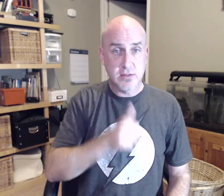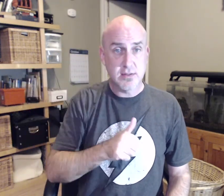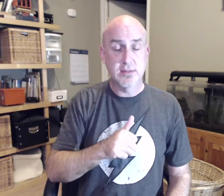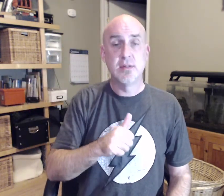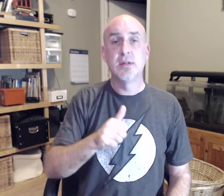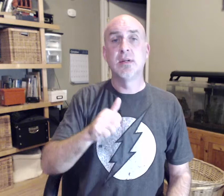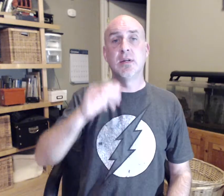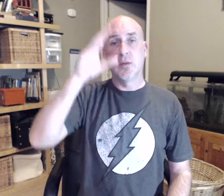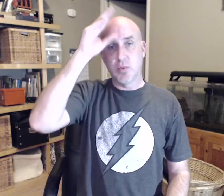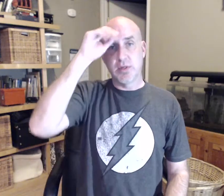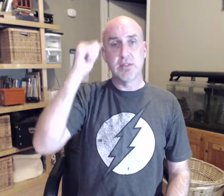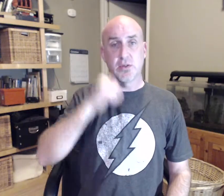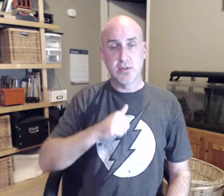girls, boys, girls.